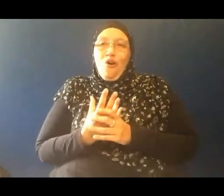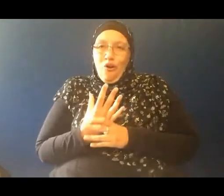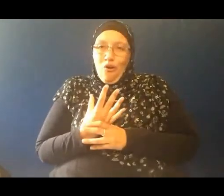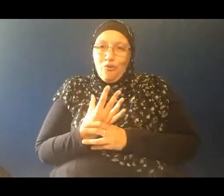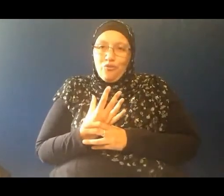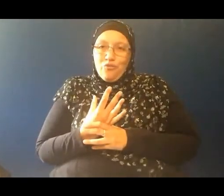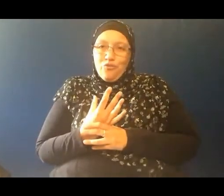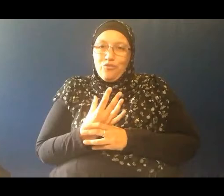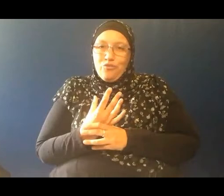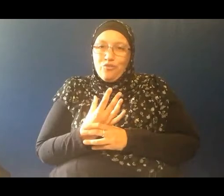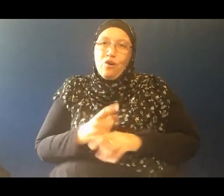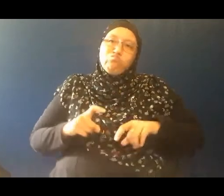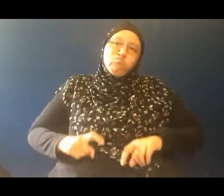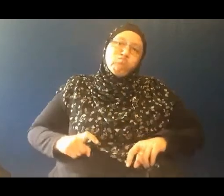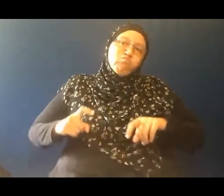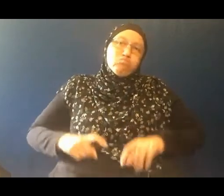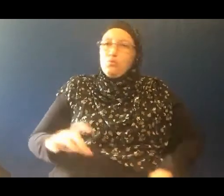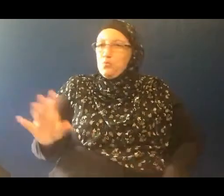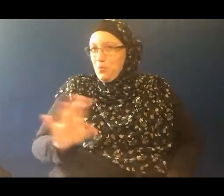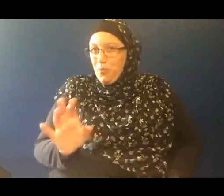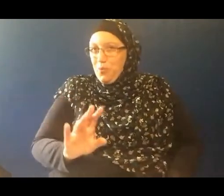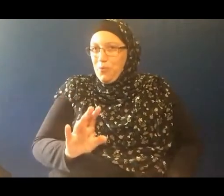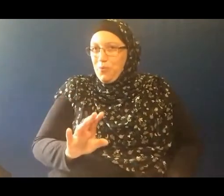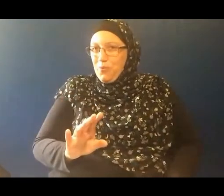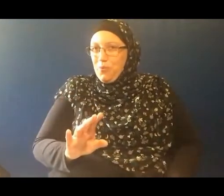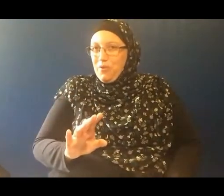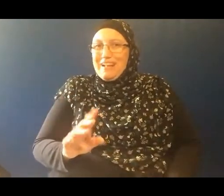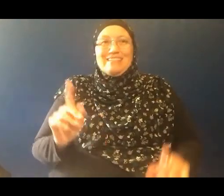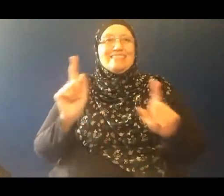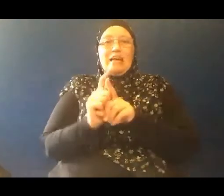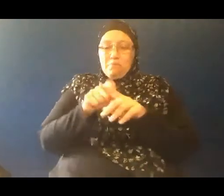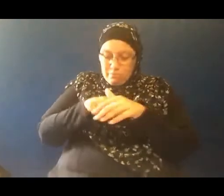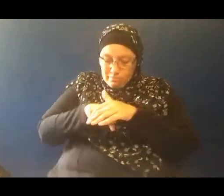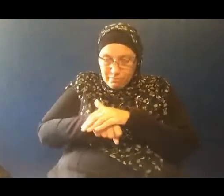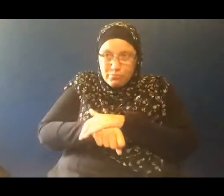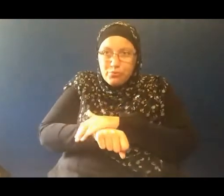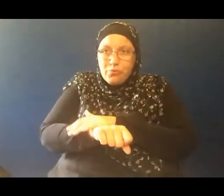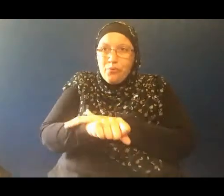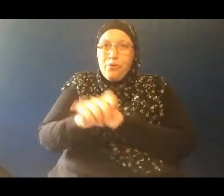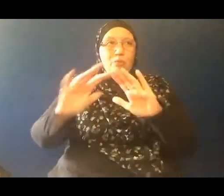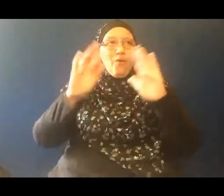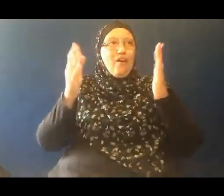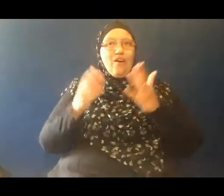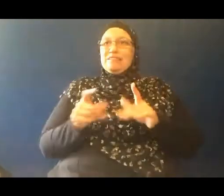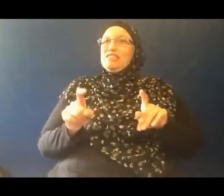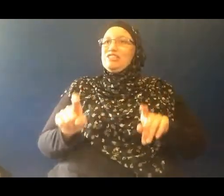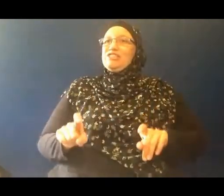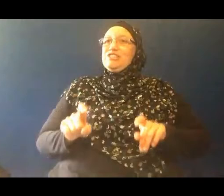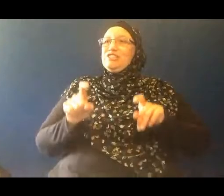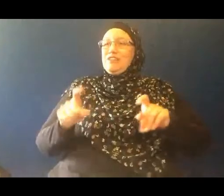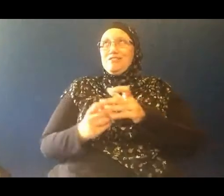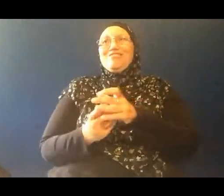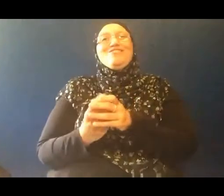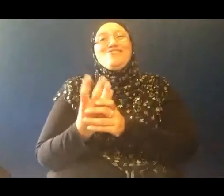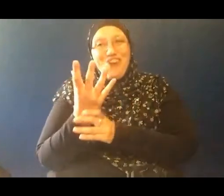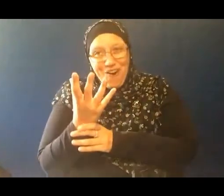not staying there, to grow. Likewise, God says that this world of dunya is like the womb of the mother. I